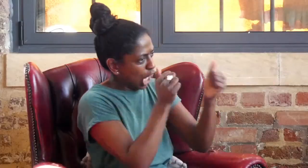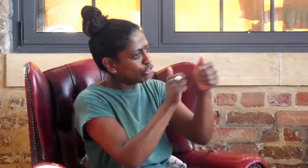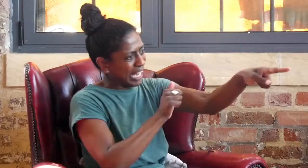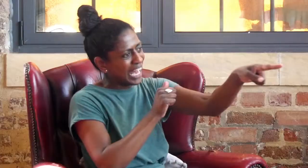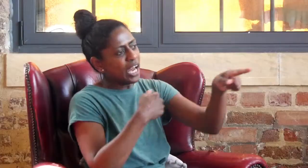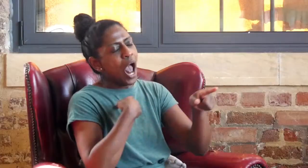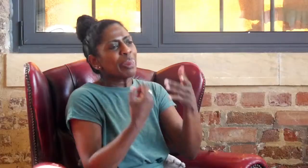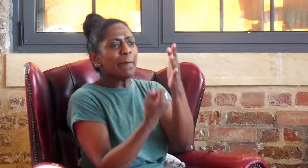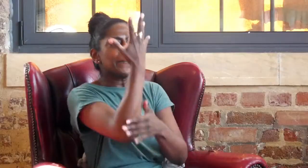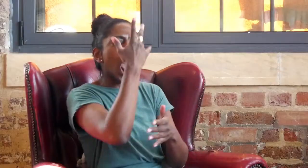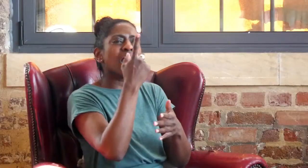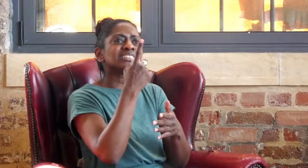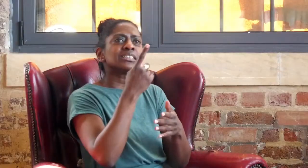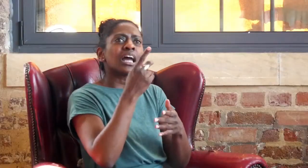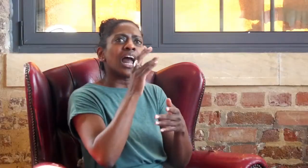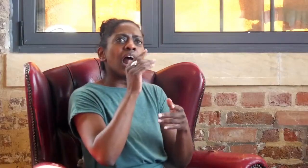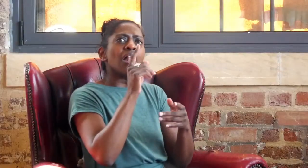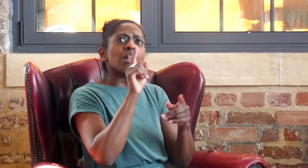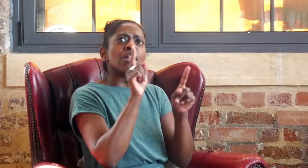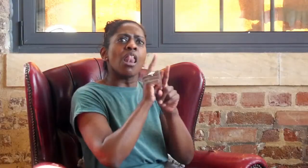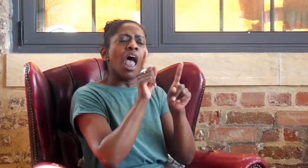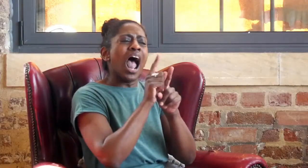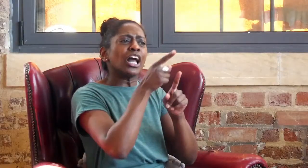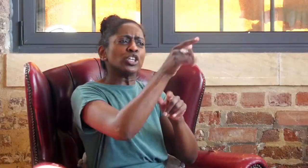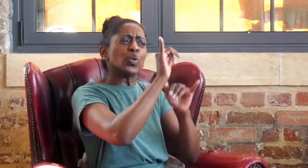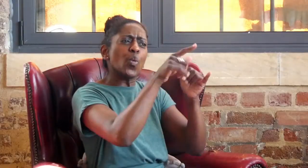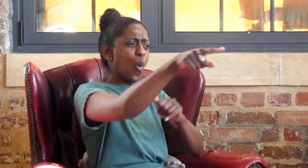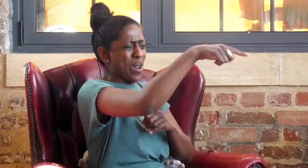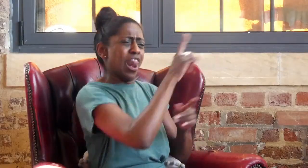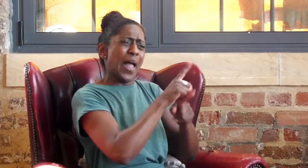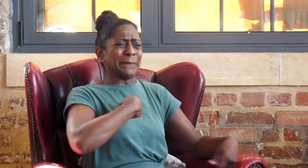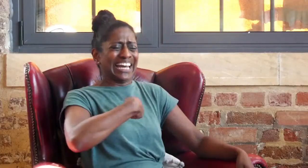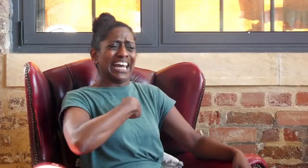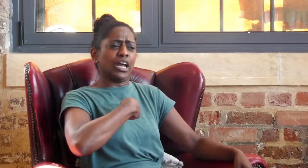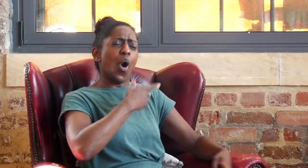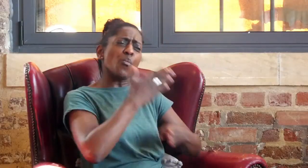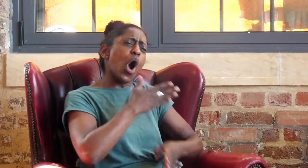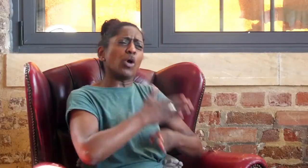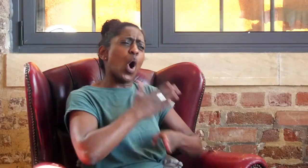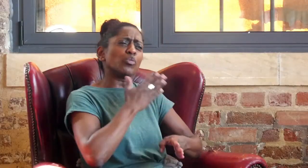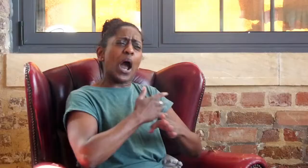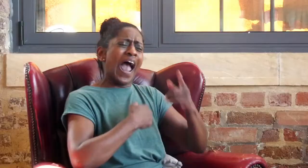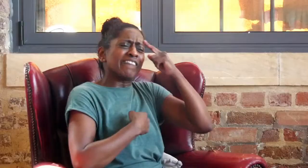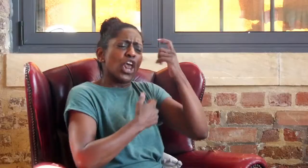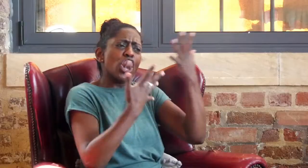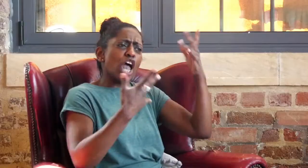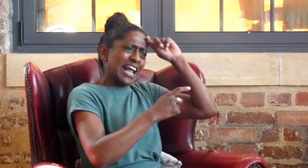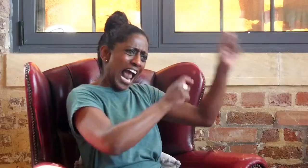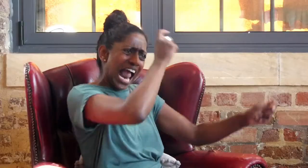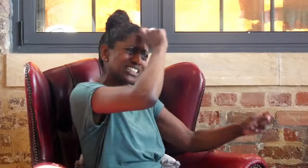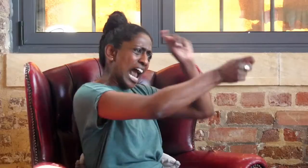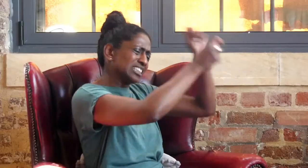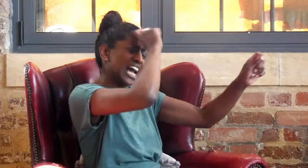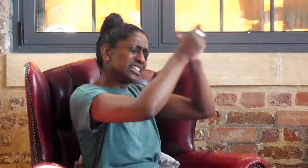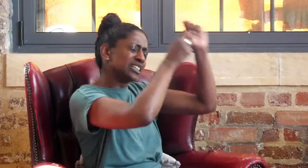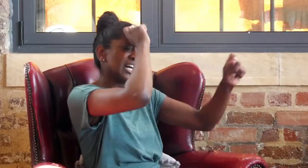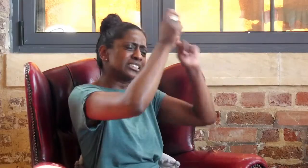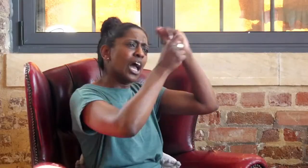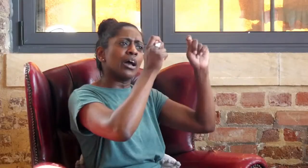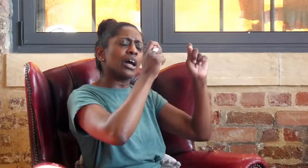plants. Absolutely couldn't. Definitely, I agree with you there. Like plants, so safe for me. I'm so busy working, and I'm